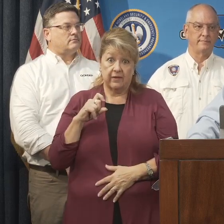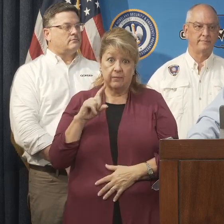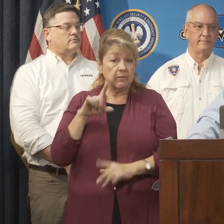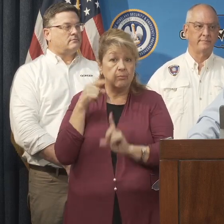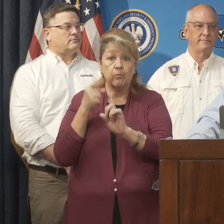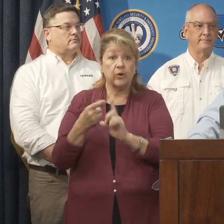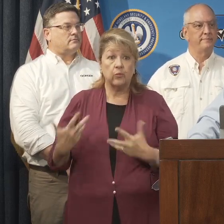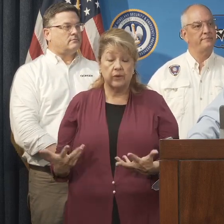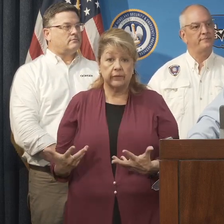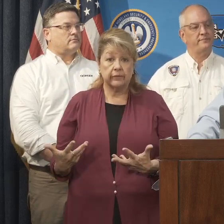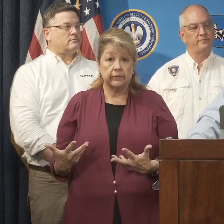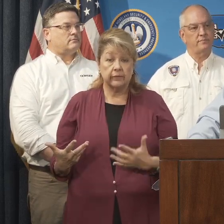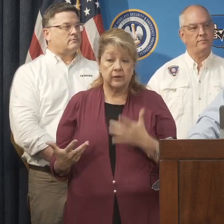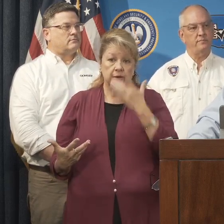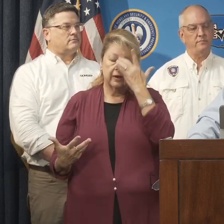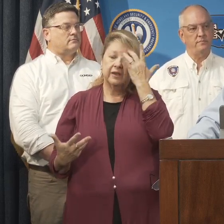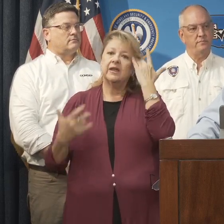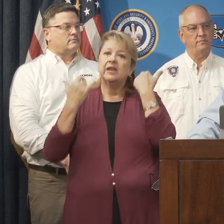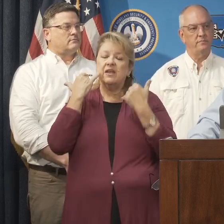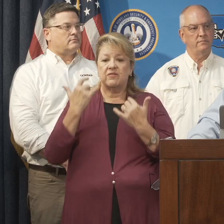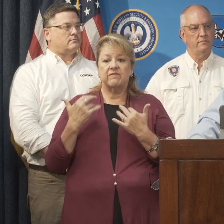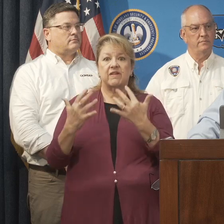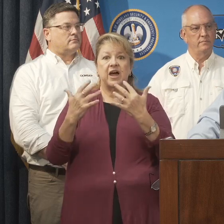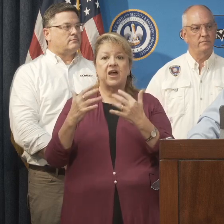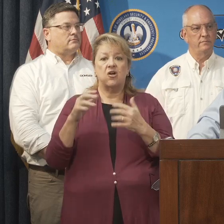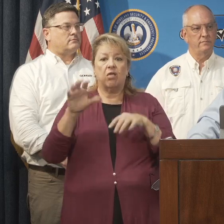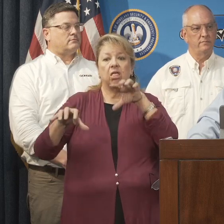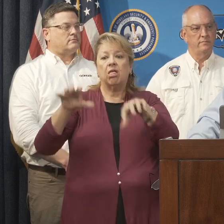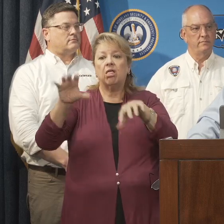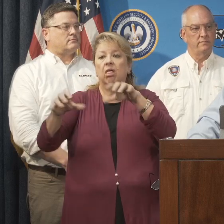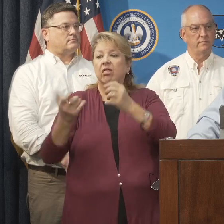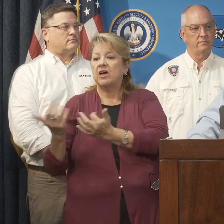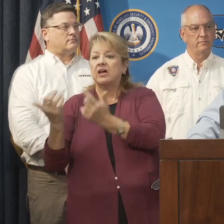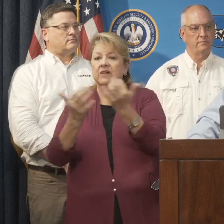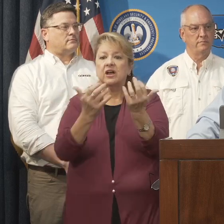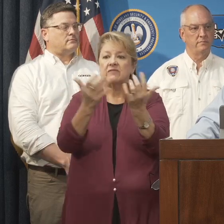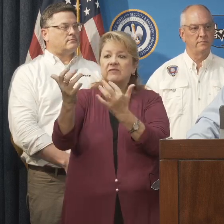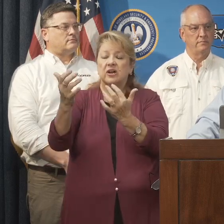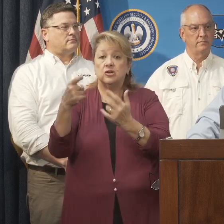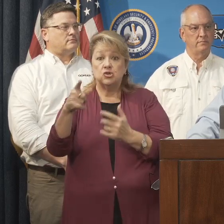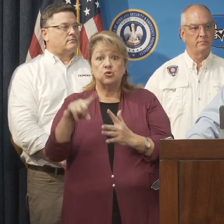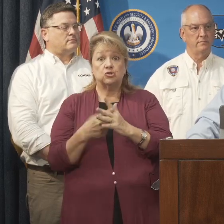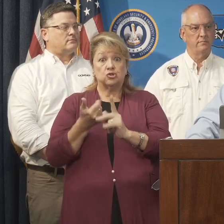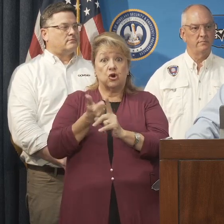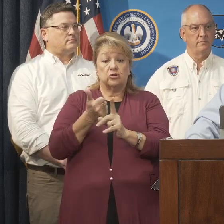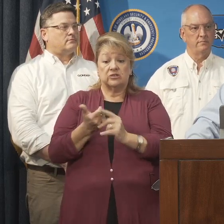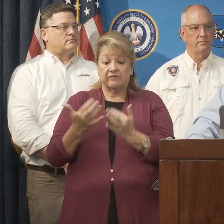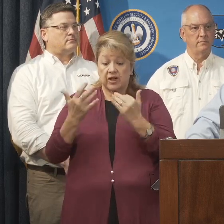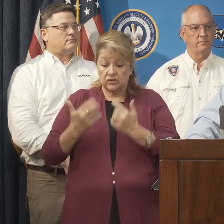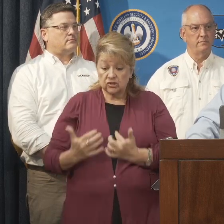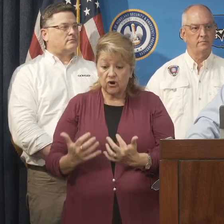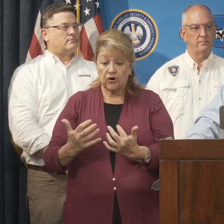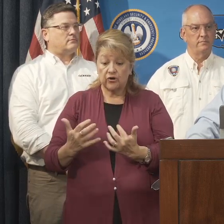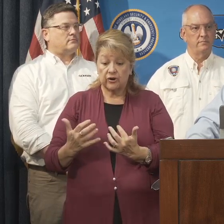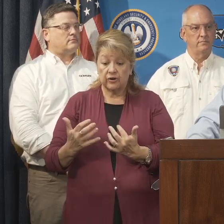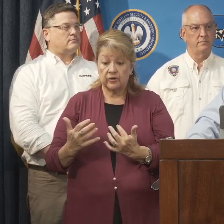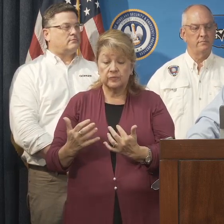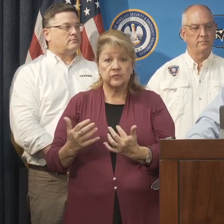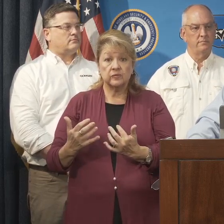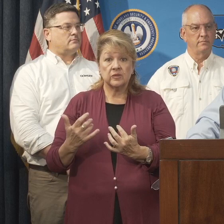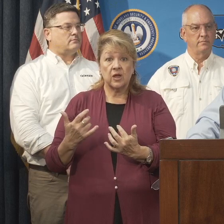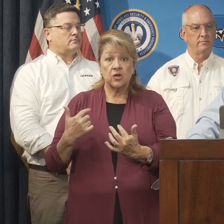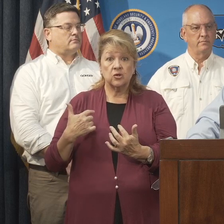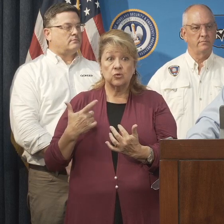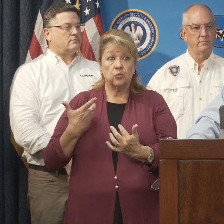line. If these fires continue, and if you start a fire gets started in an area, we do not want to be